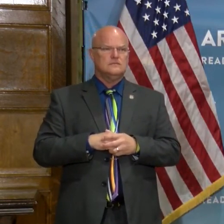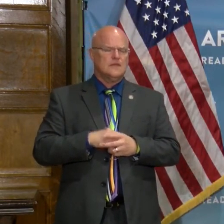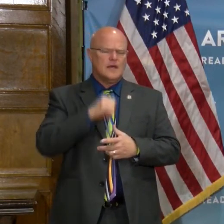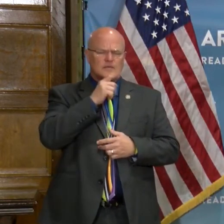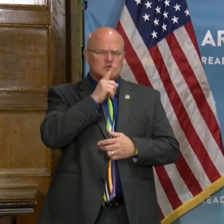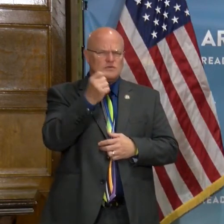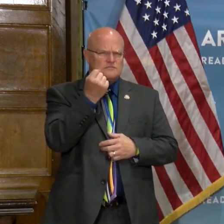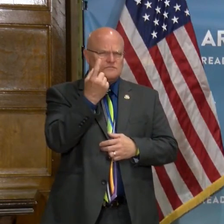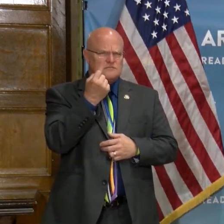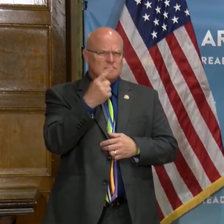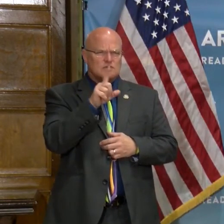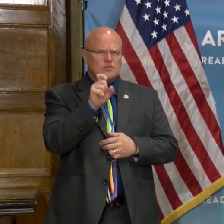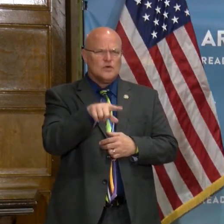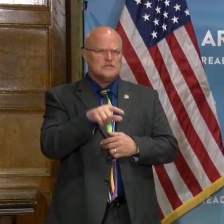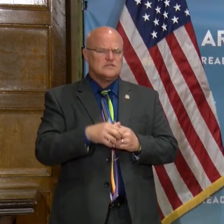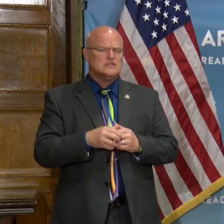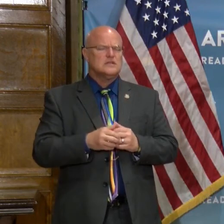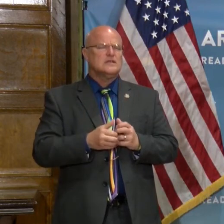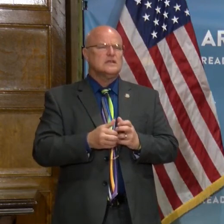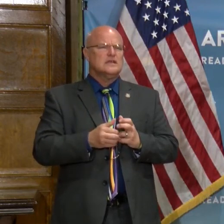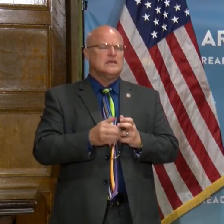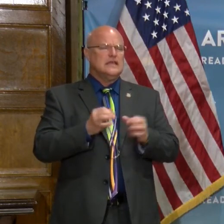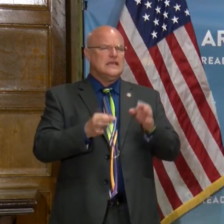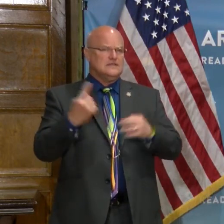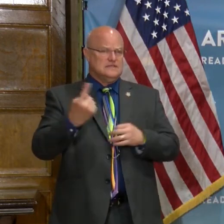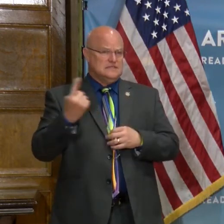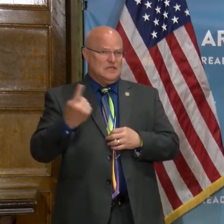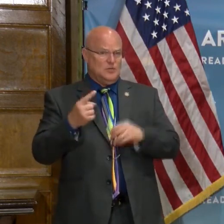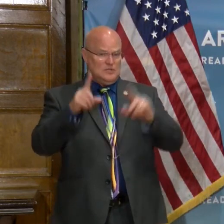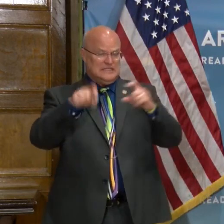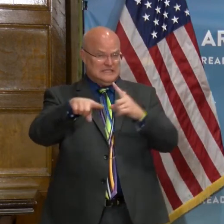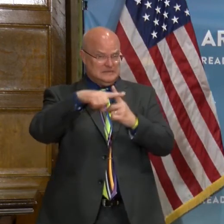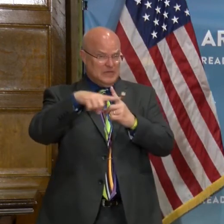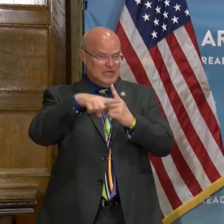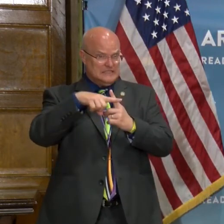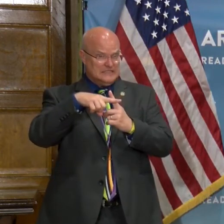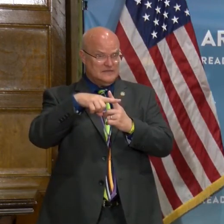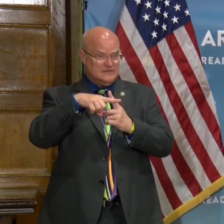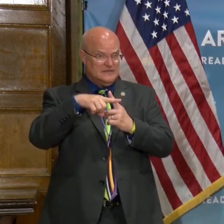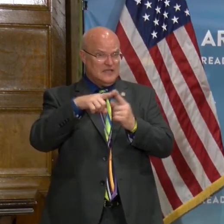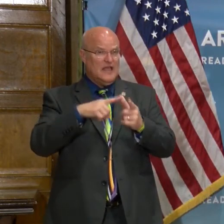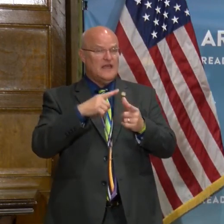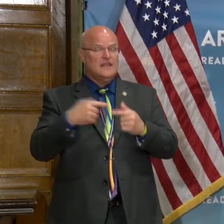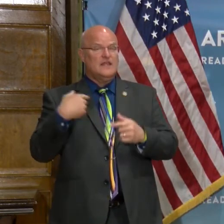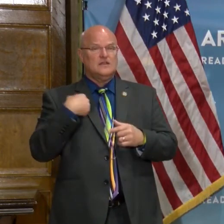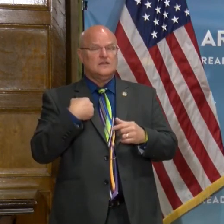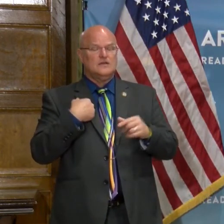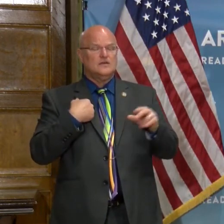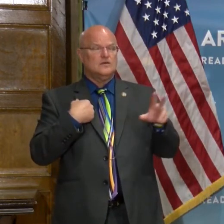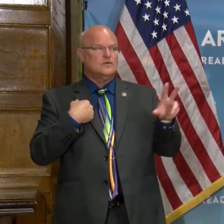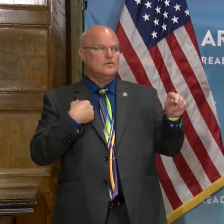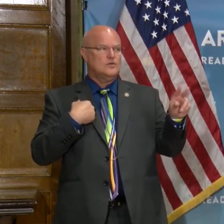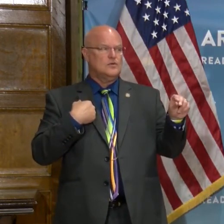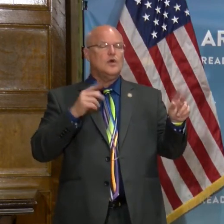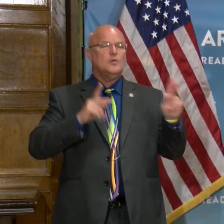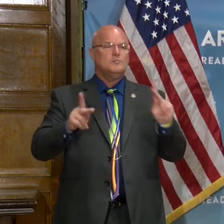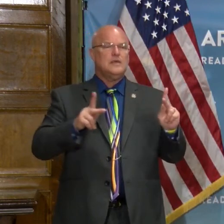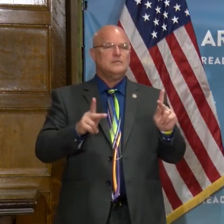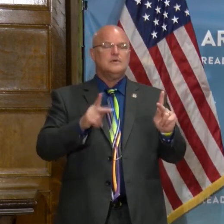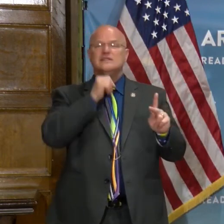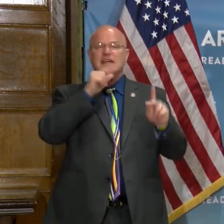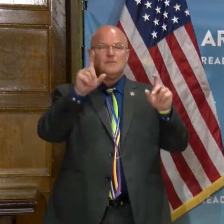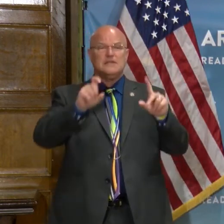I'm not sure I exactly understand the question. If someone tests positive, then we will do... I'm just saying people not